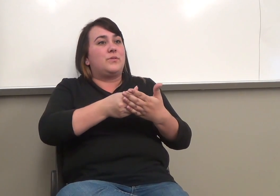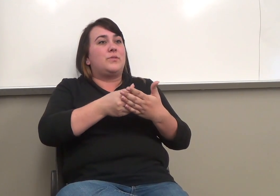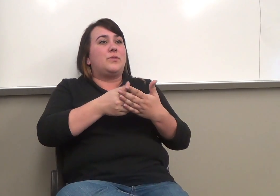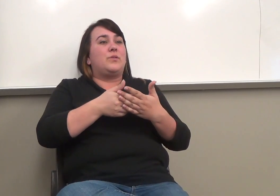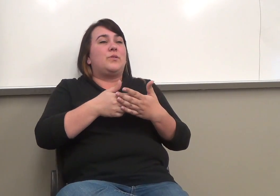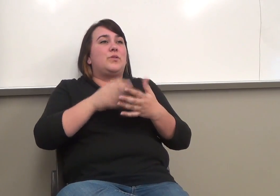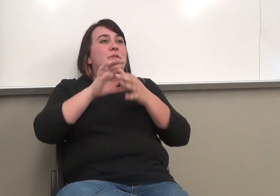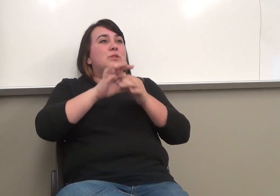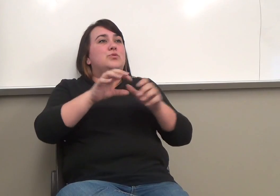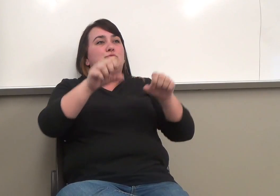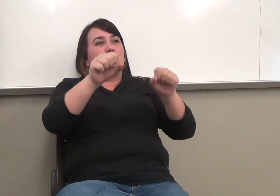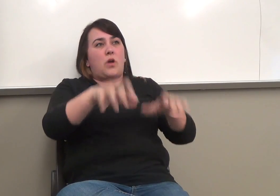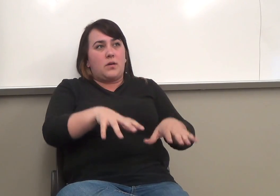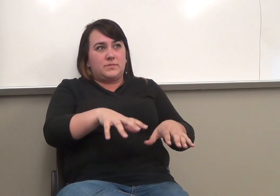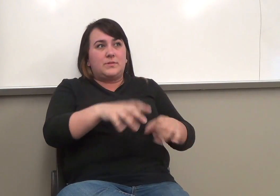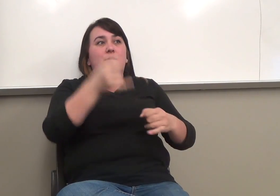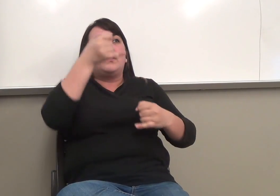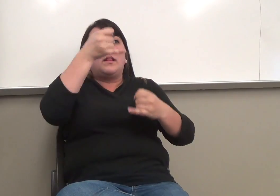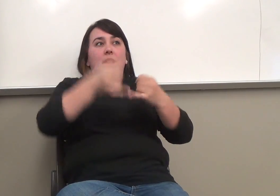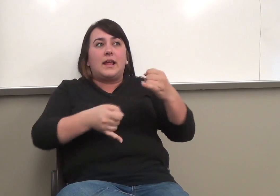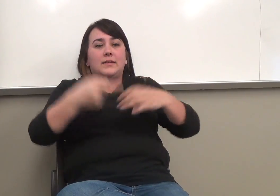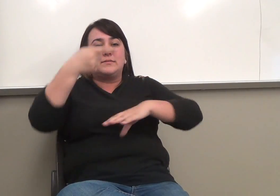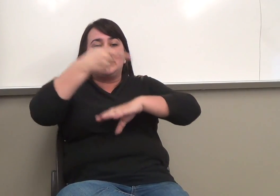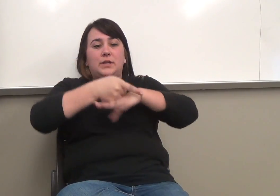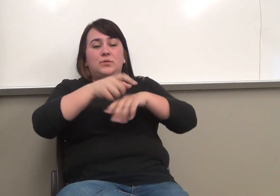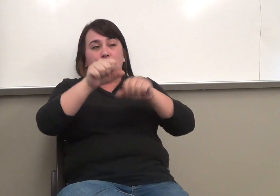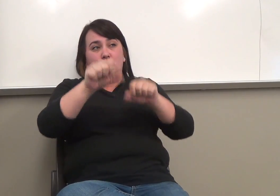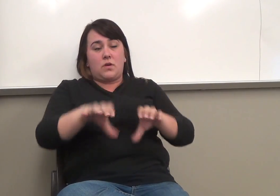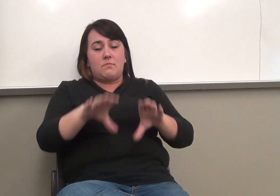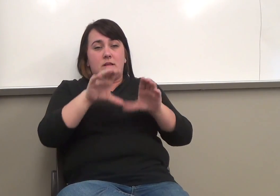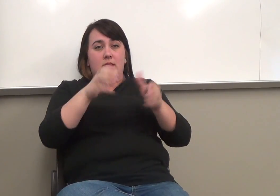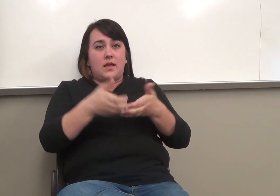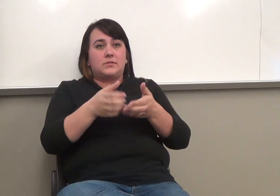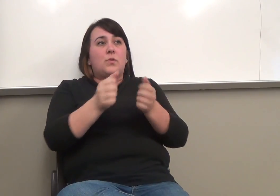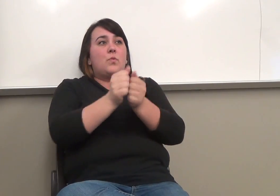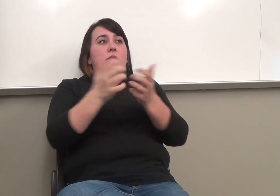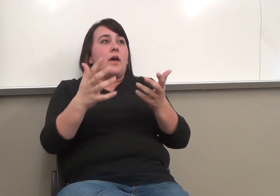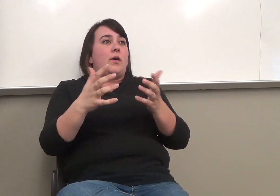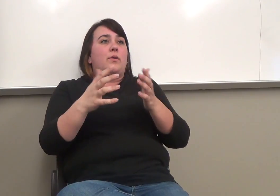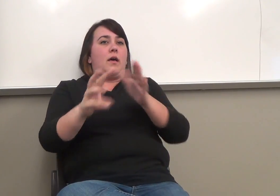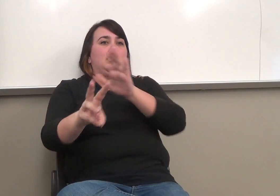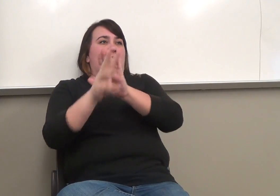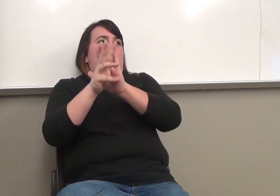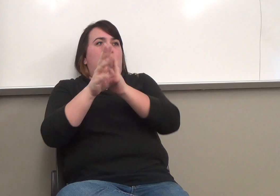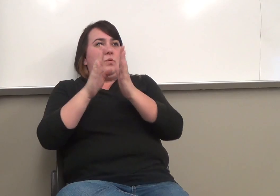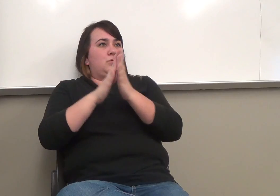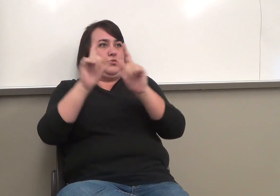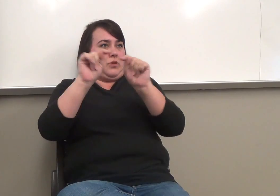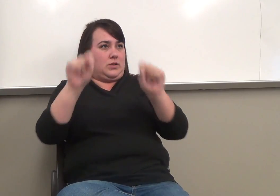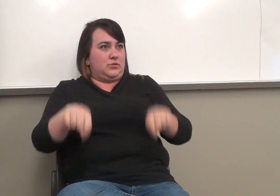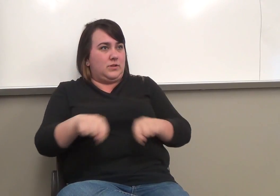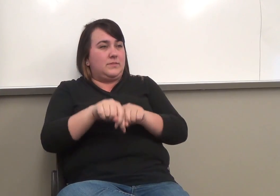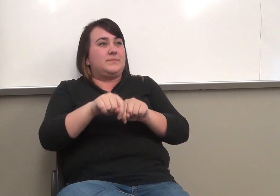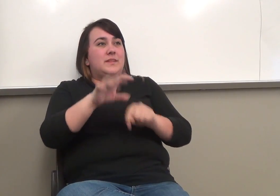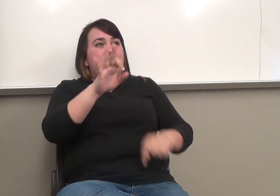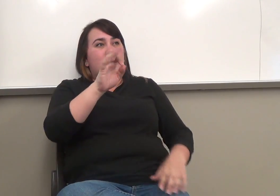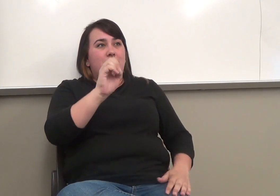the last day to drop a class with no grade of record is February 16th.